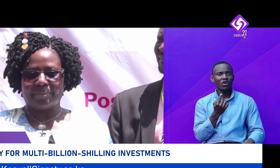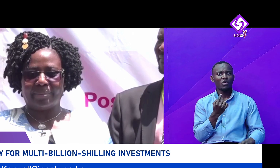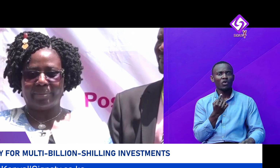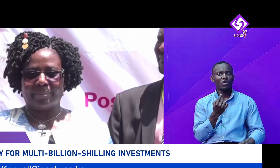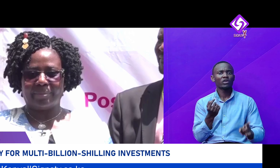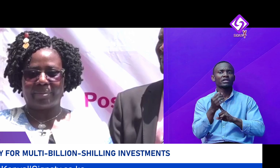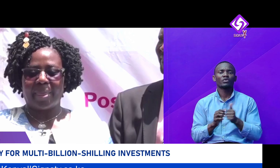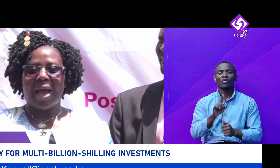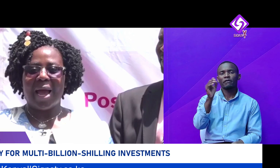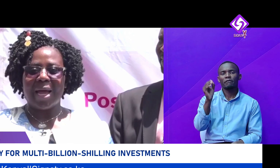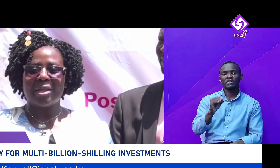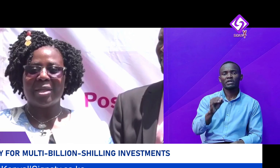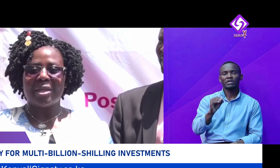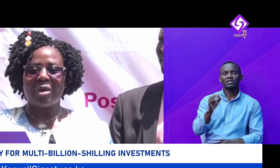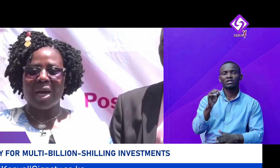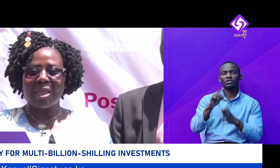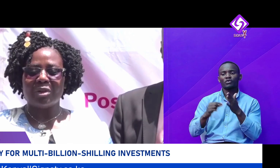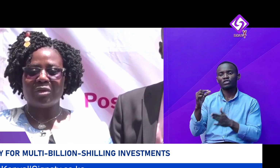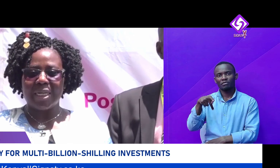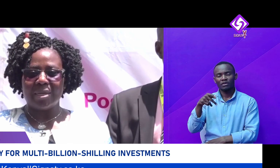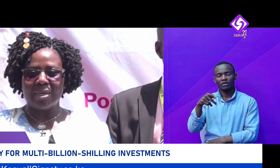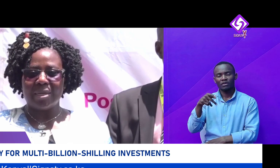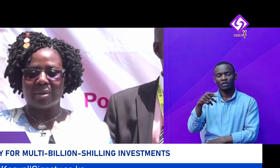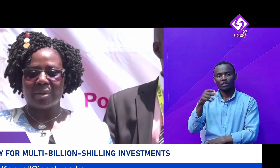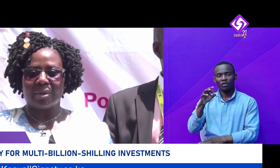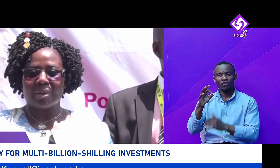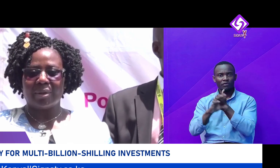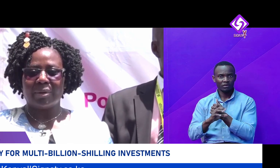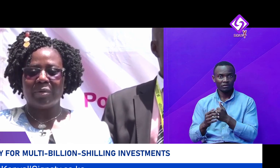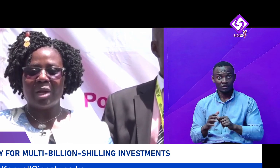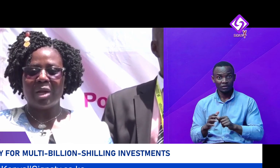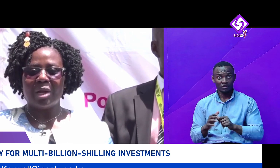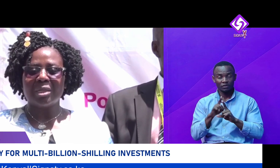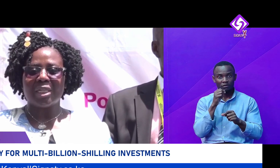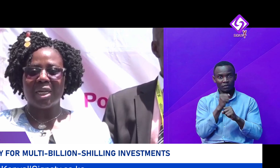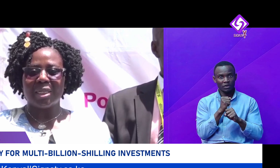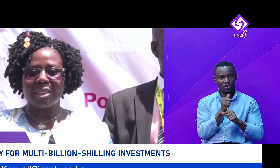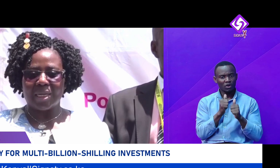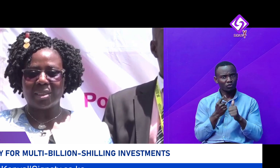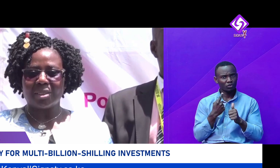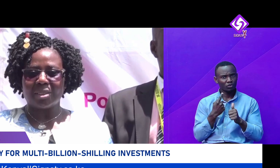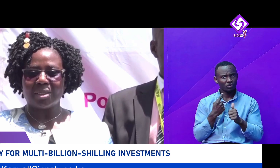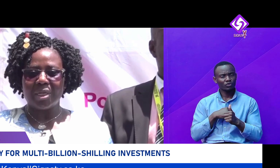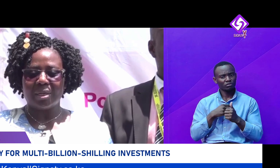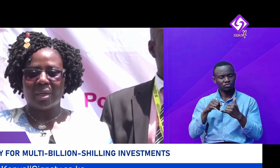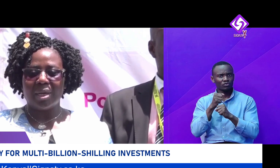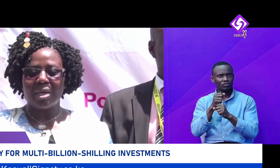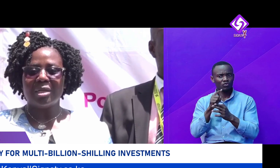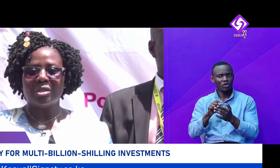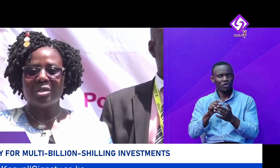country. And the work that we have put in, we are looking to change that story